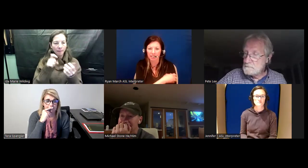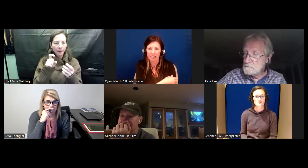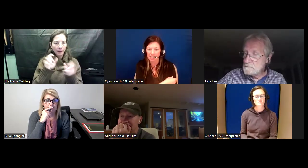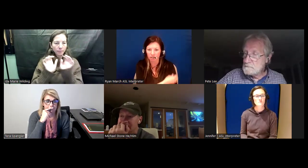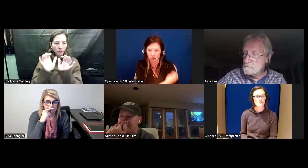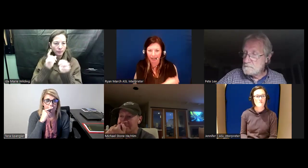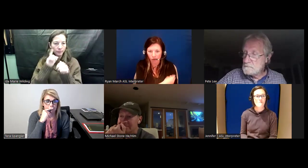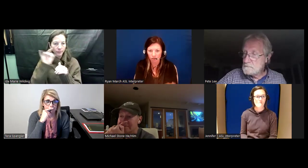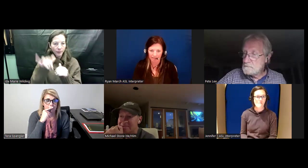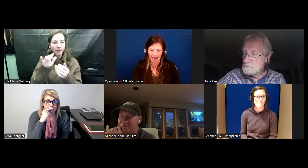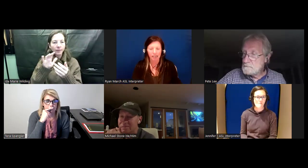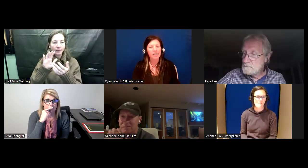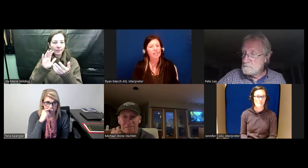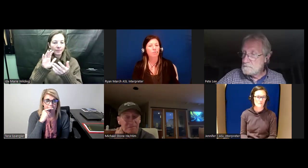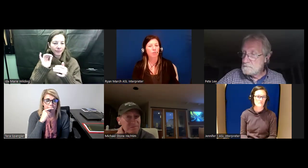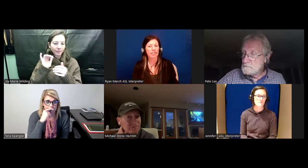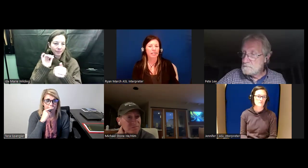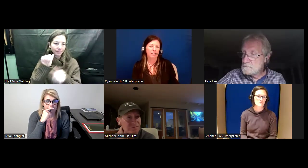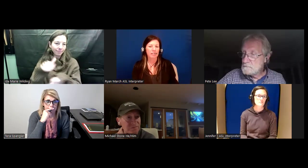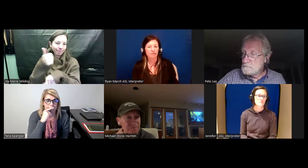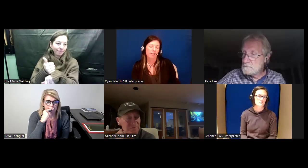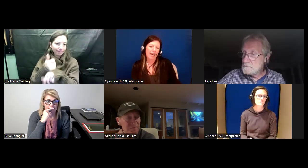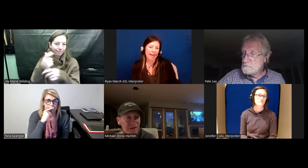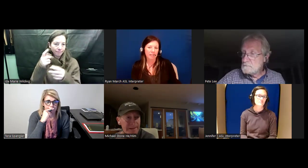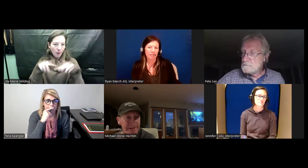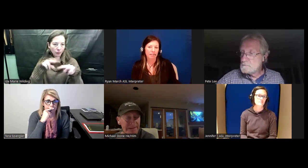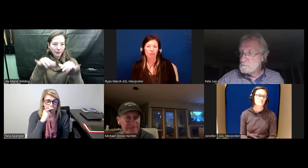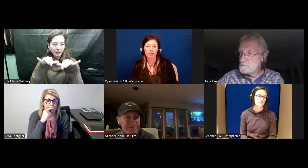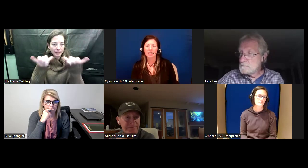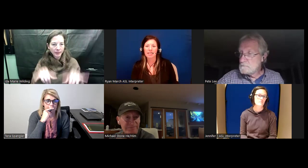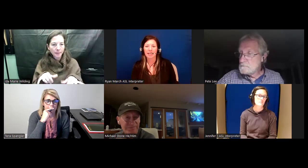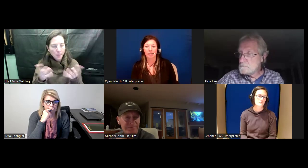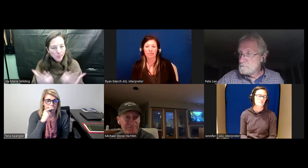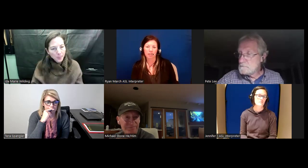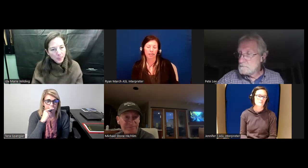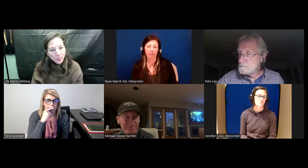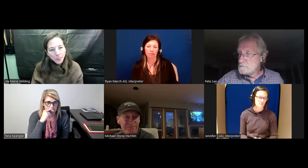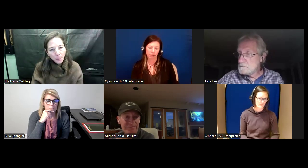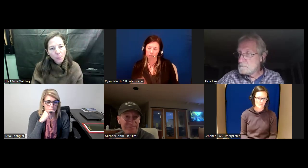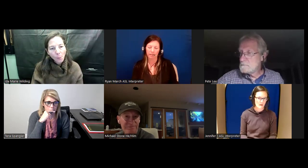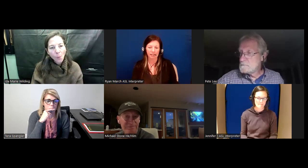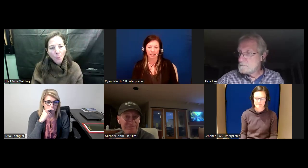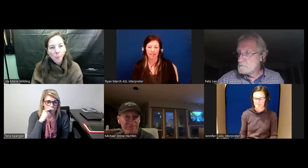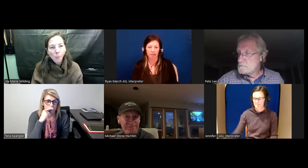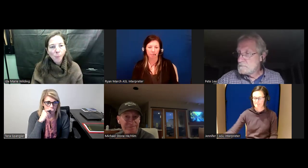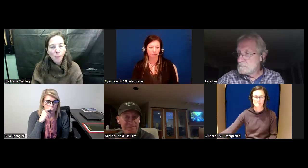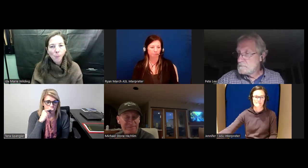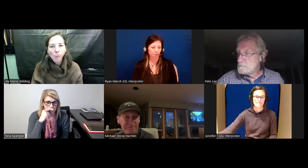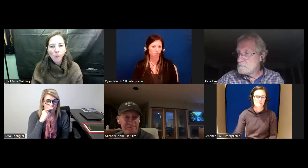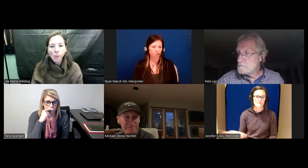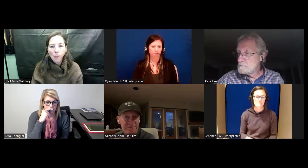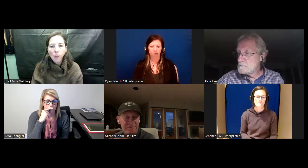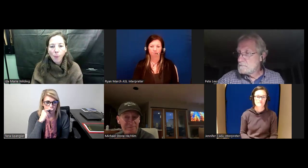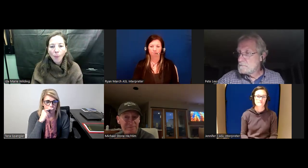licensures to these teachers without that. So pushing for that to be set up, just within the system.